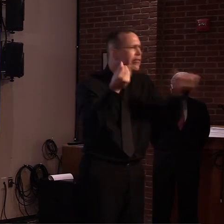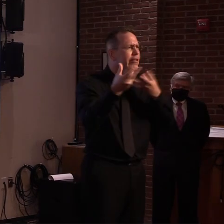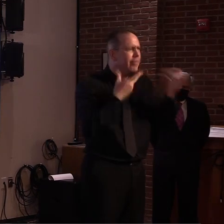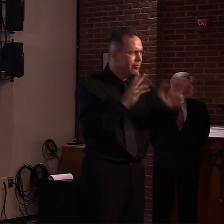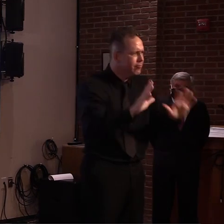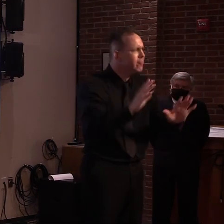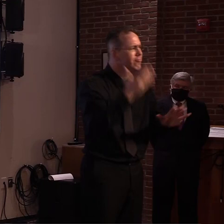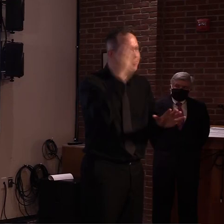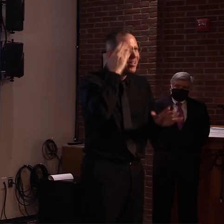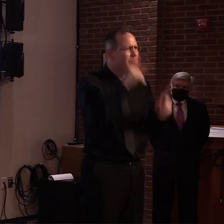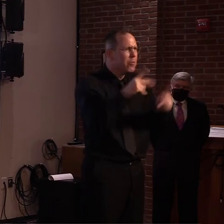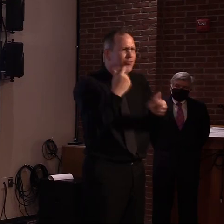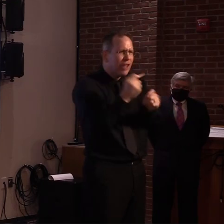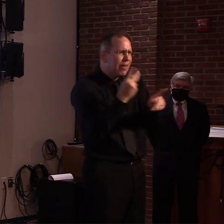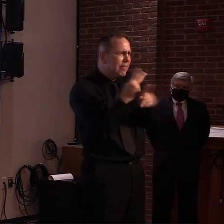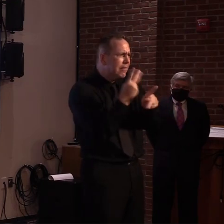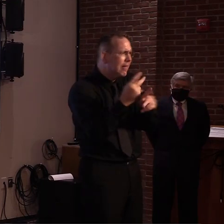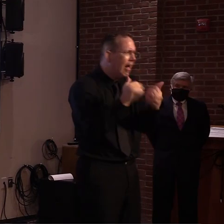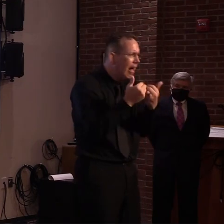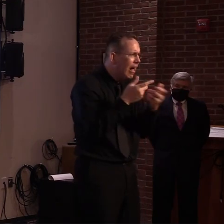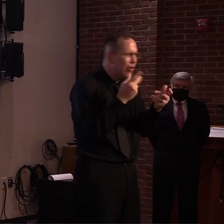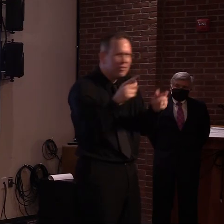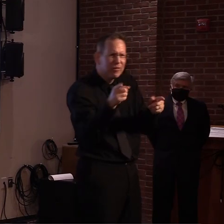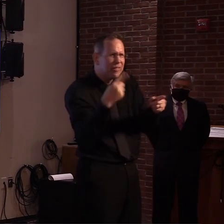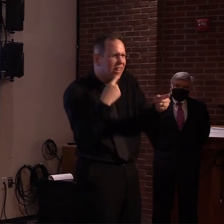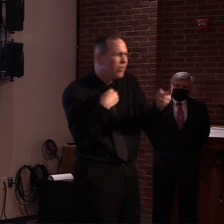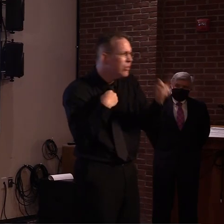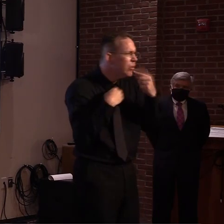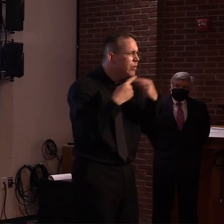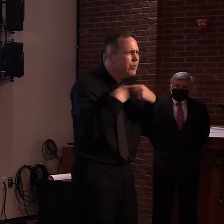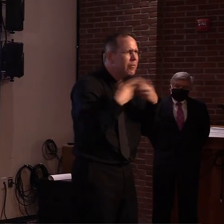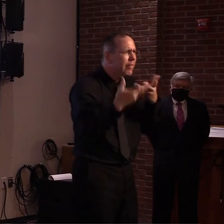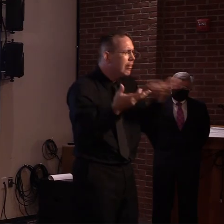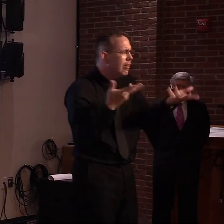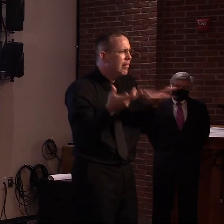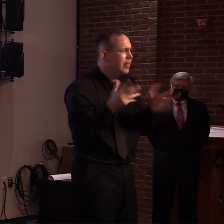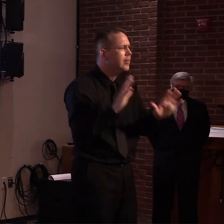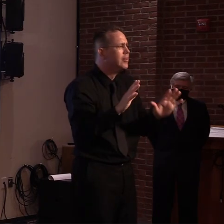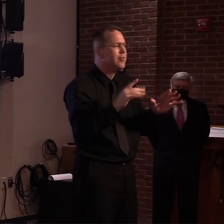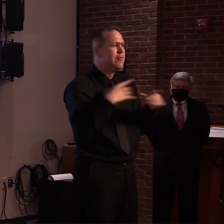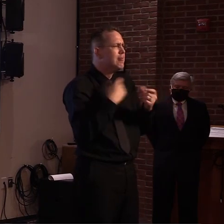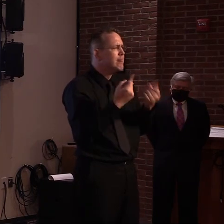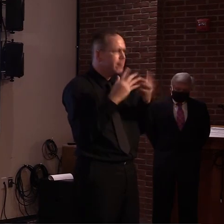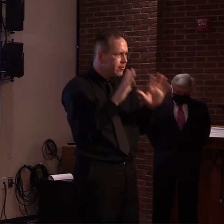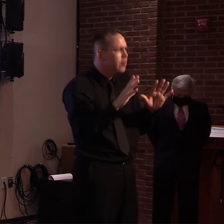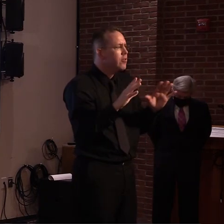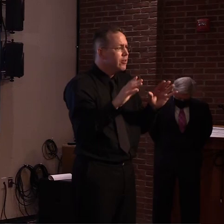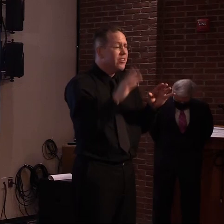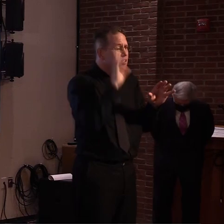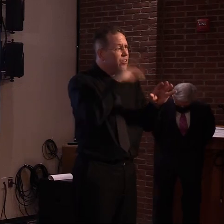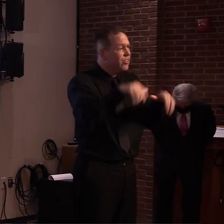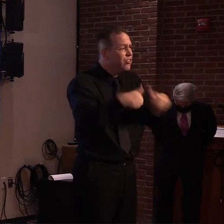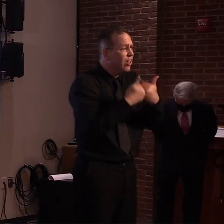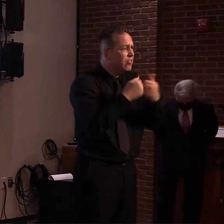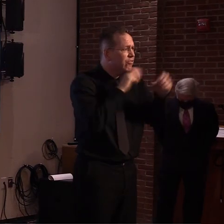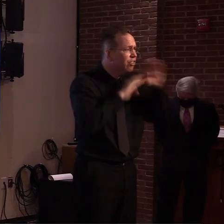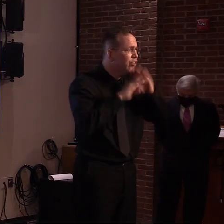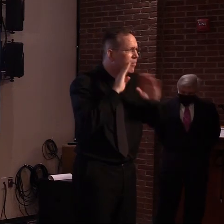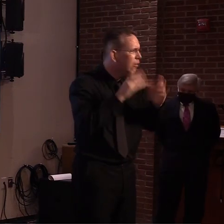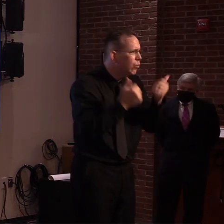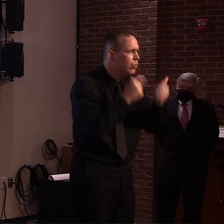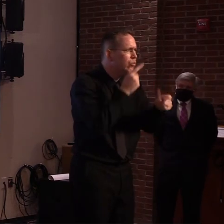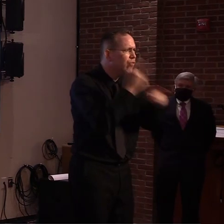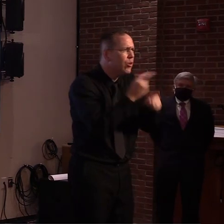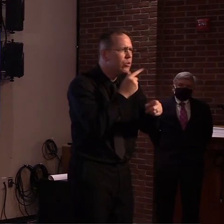and synthesize that in their mind, and it's very challenging sometimes because it's not always all information going in one